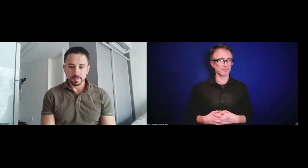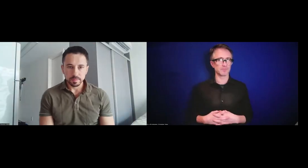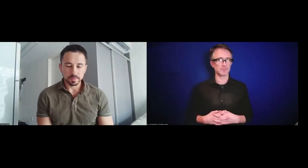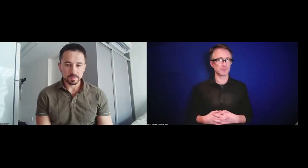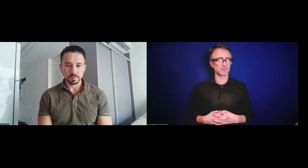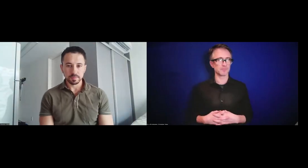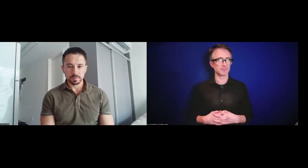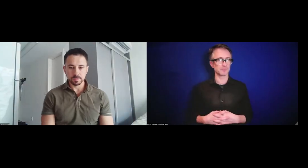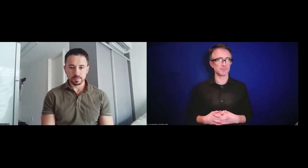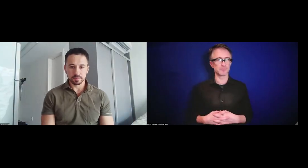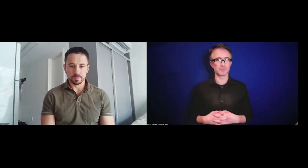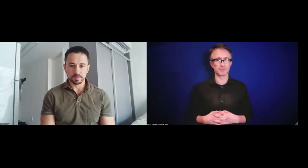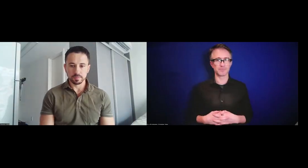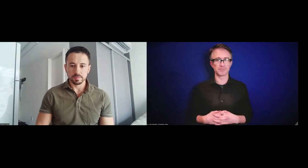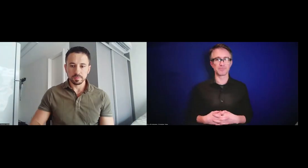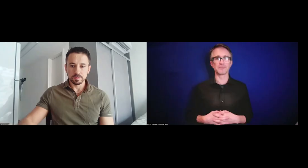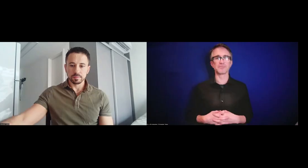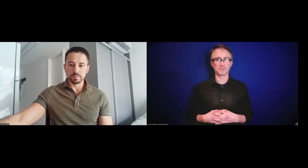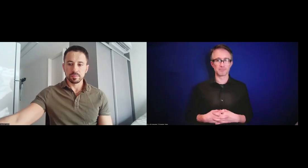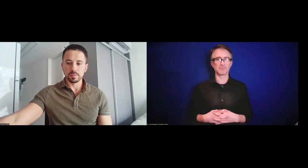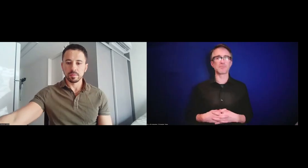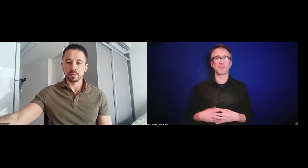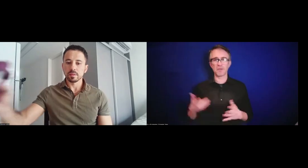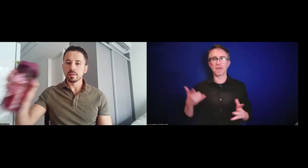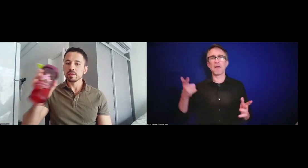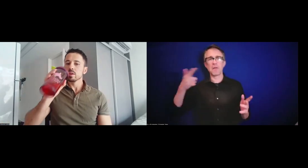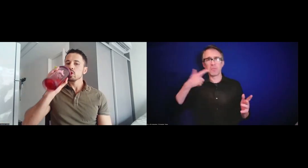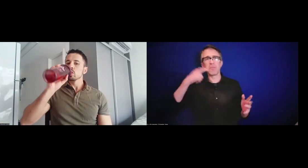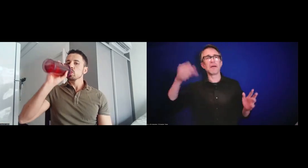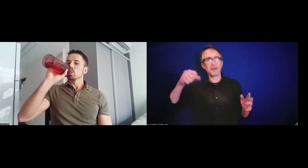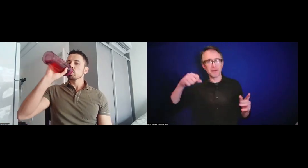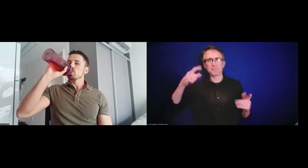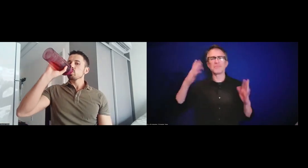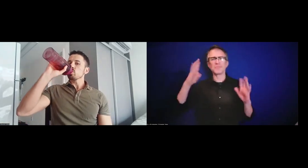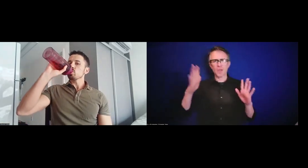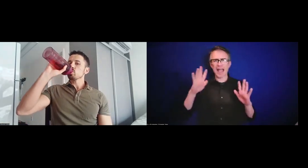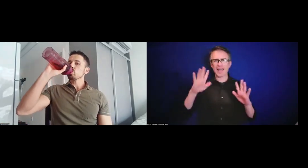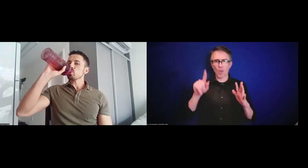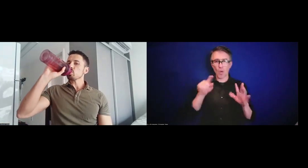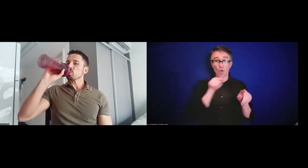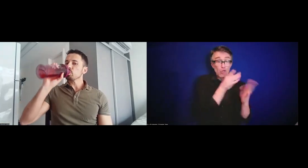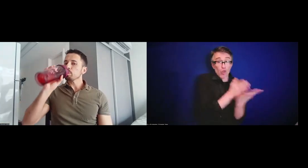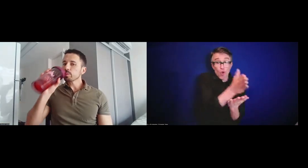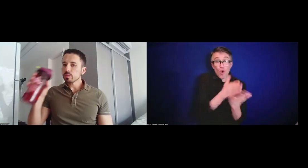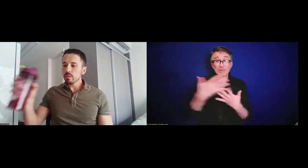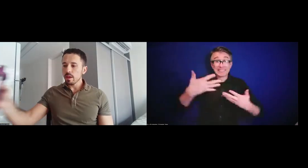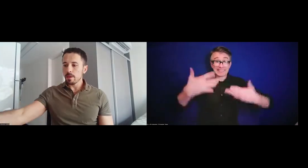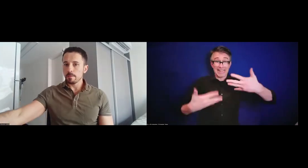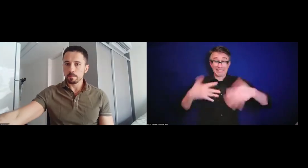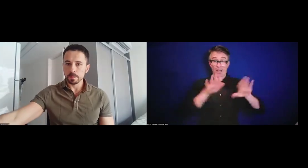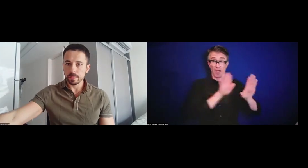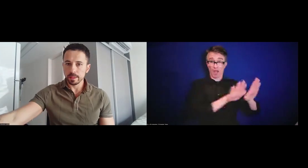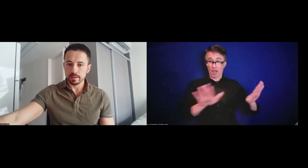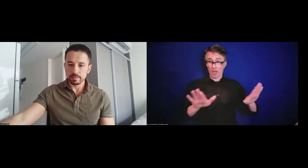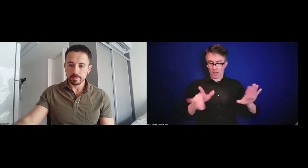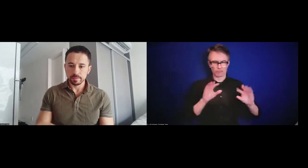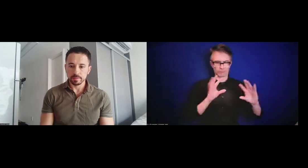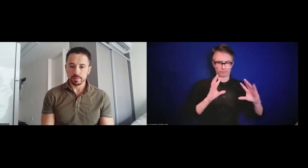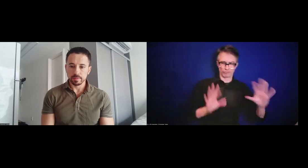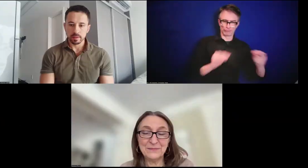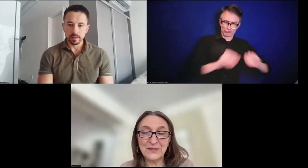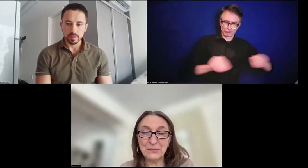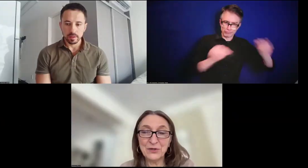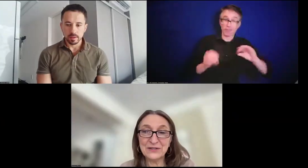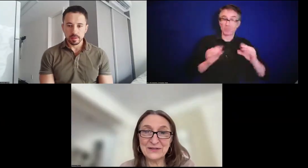Yes. Yeah, how do we make those data AI ready so that they can feed into those algorithms and